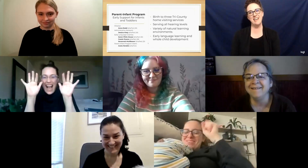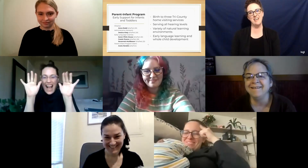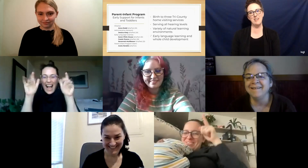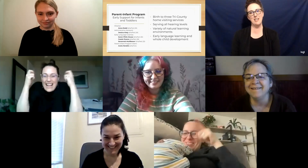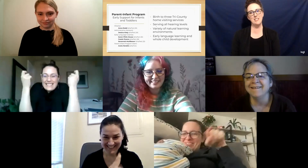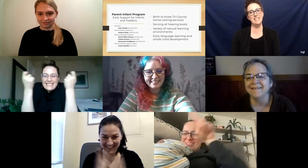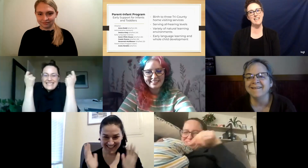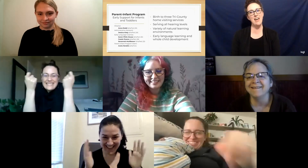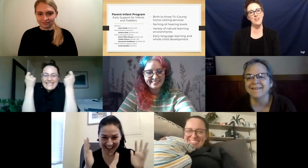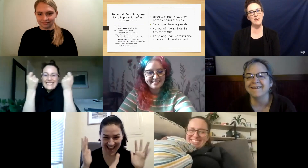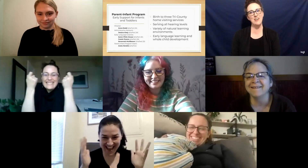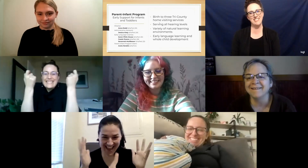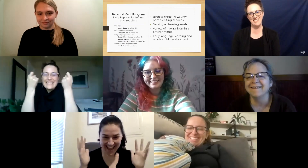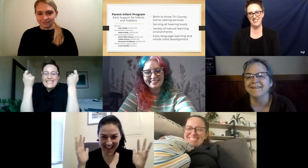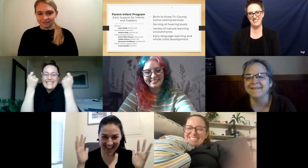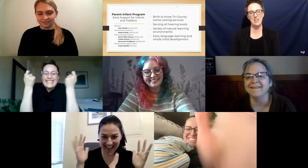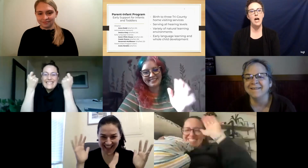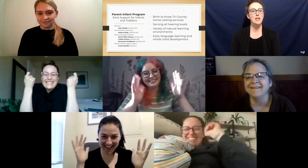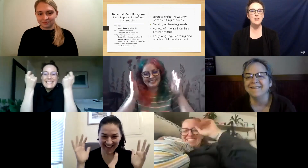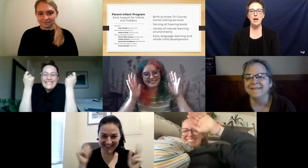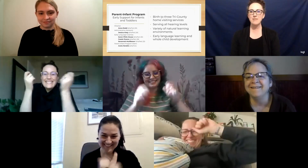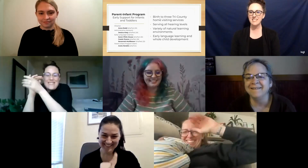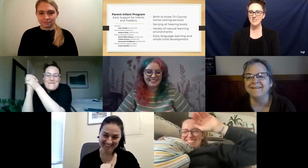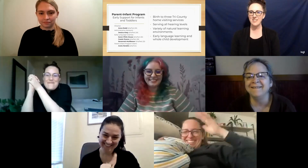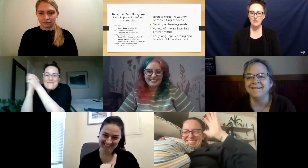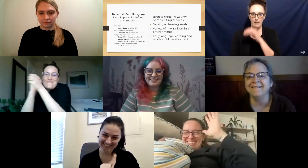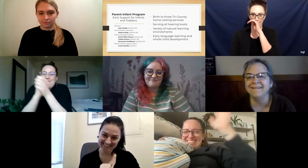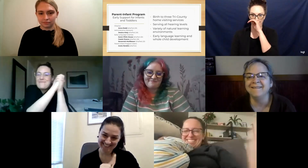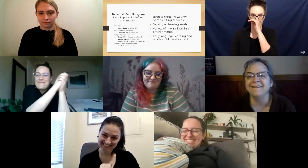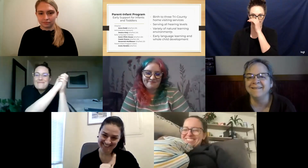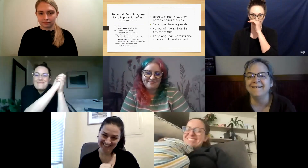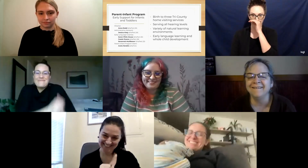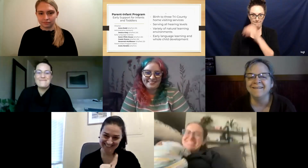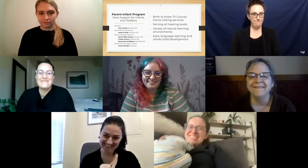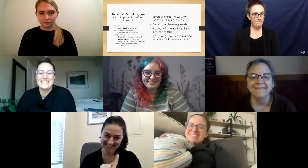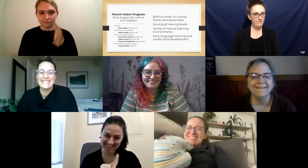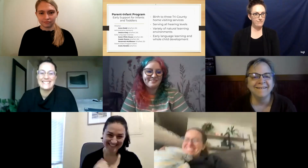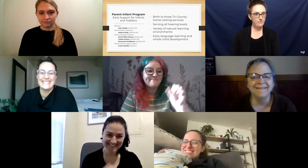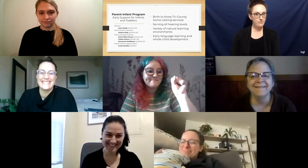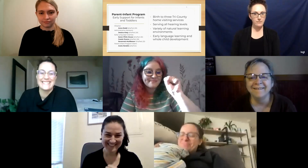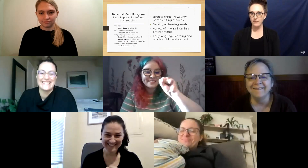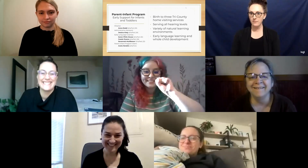and we're here together. So happy to see you all.